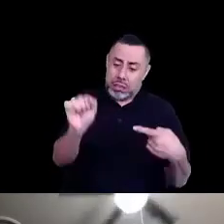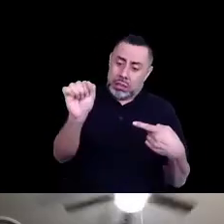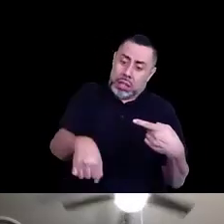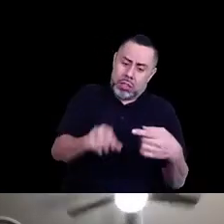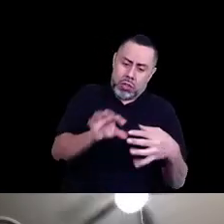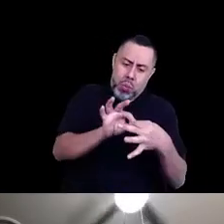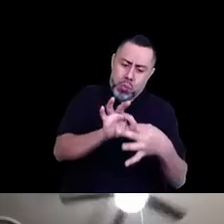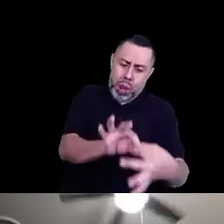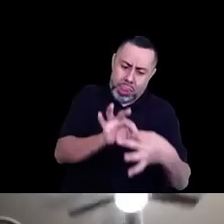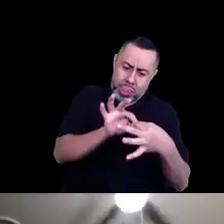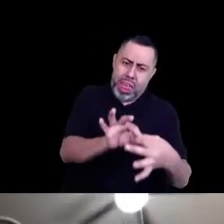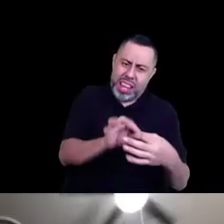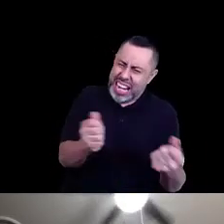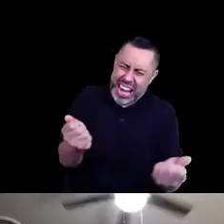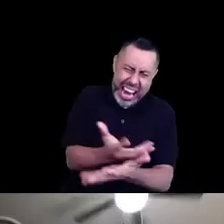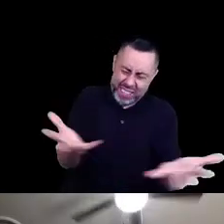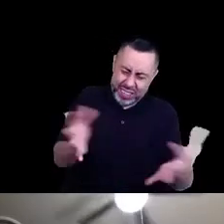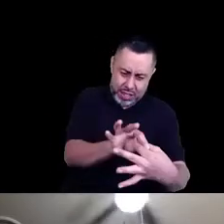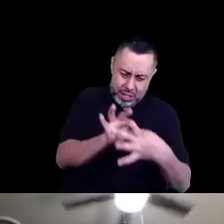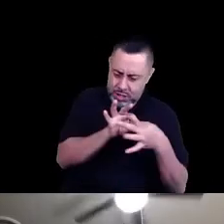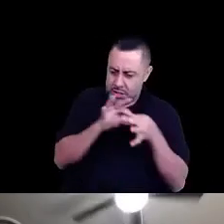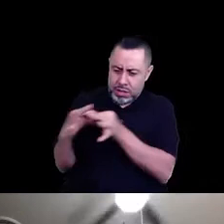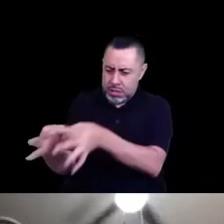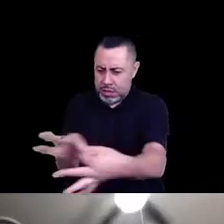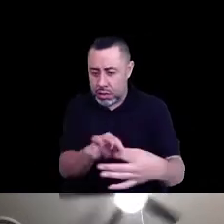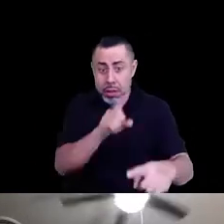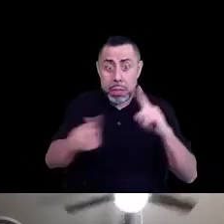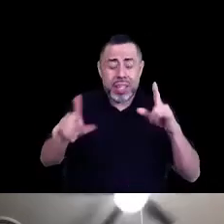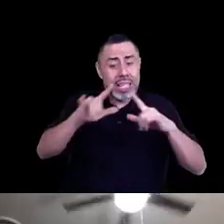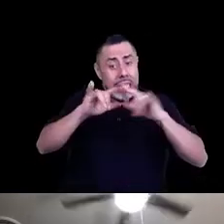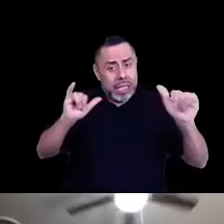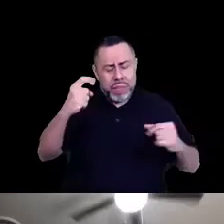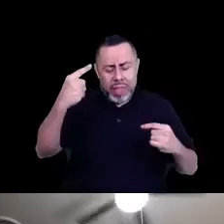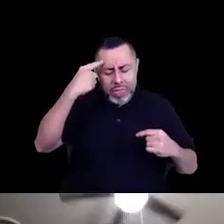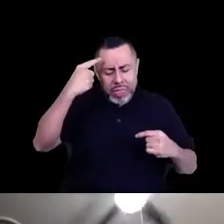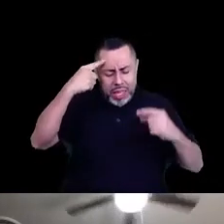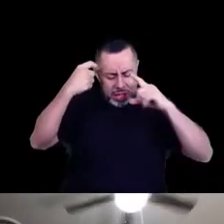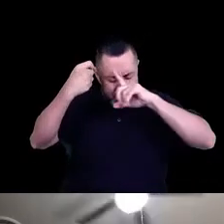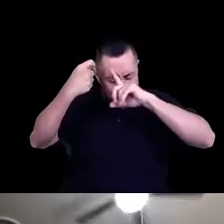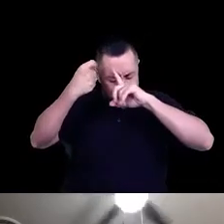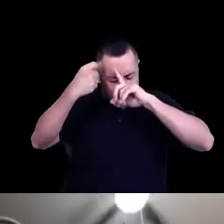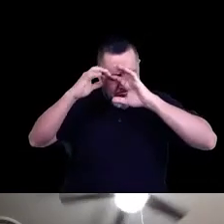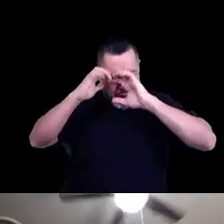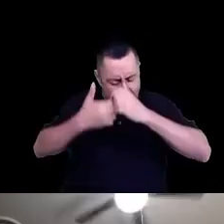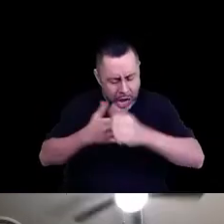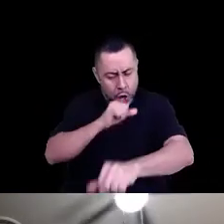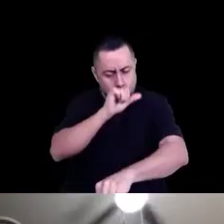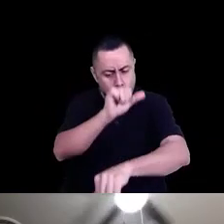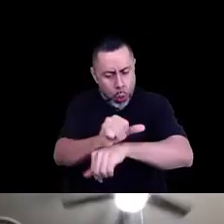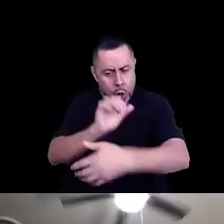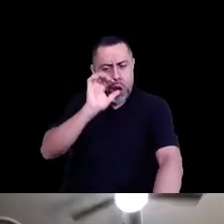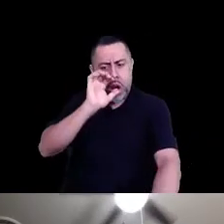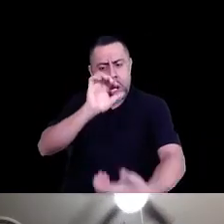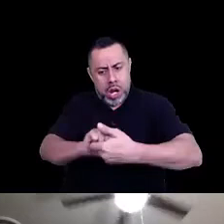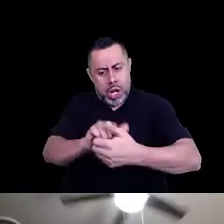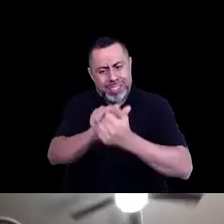you know, thinking about how we are going to work with one another and making a plan and then putting that plan